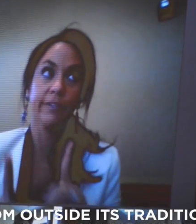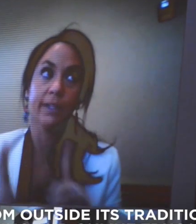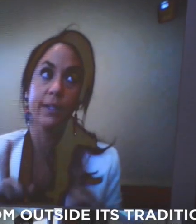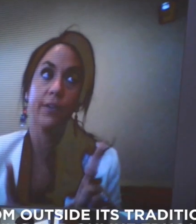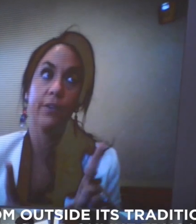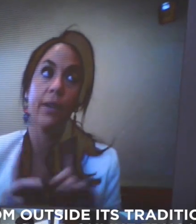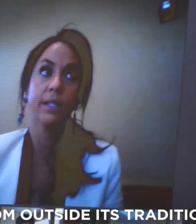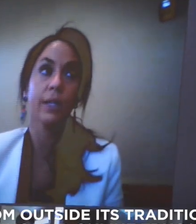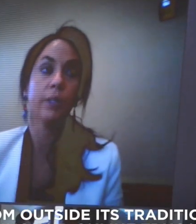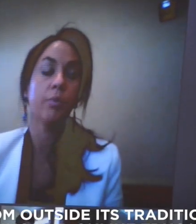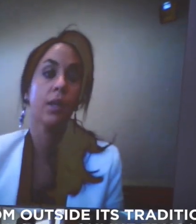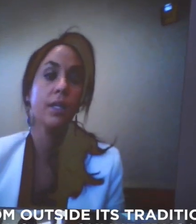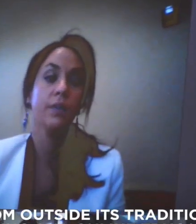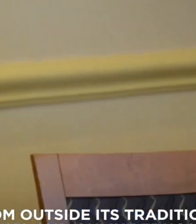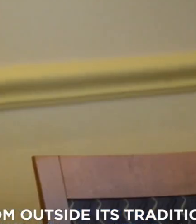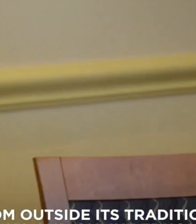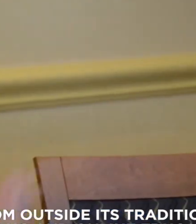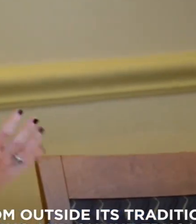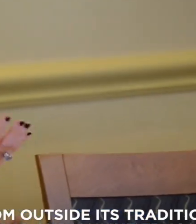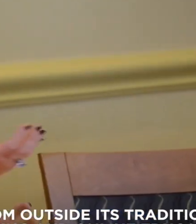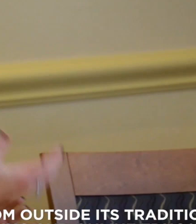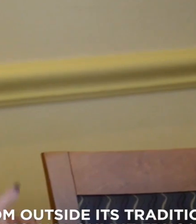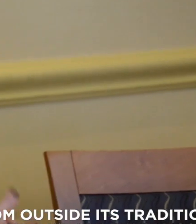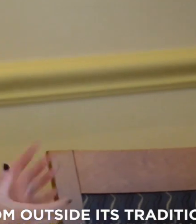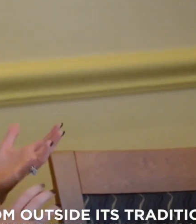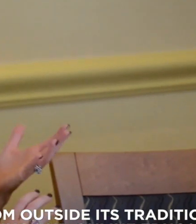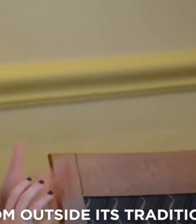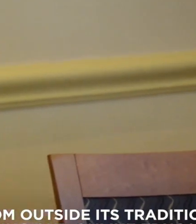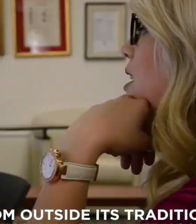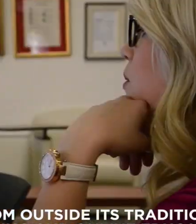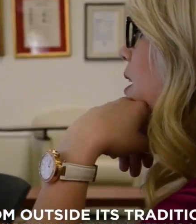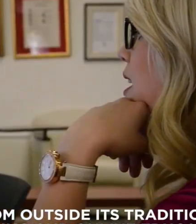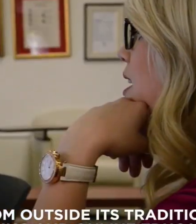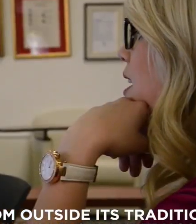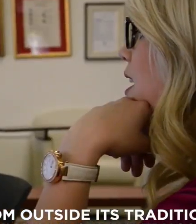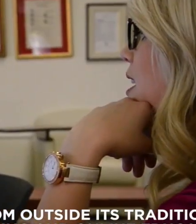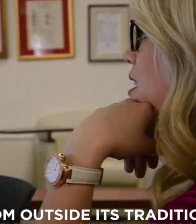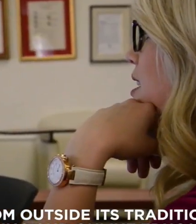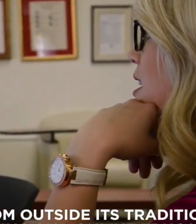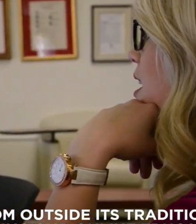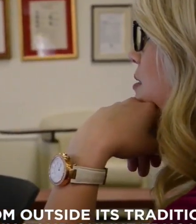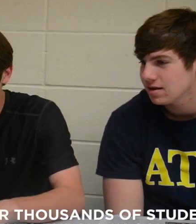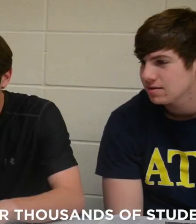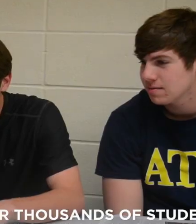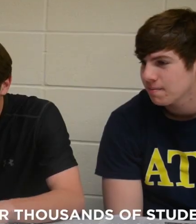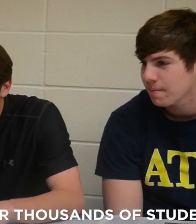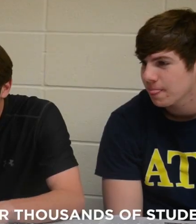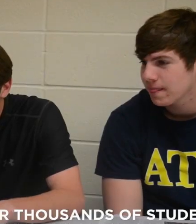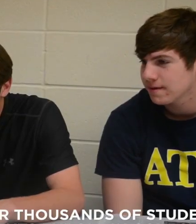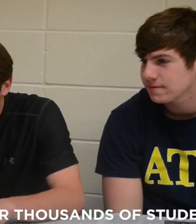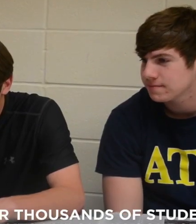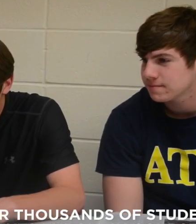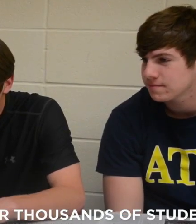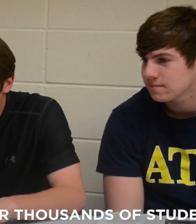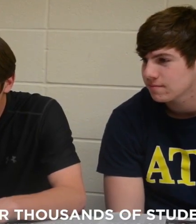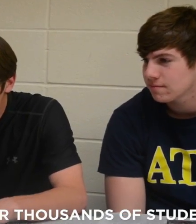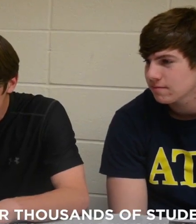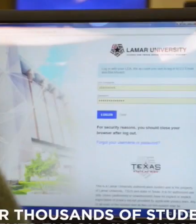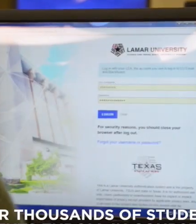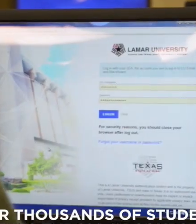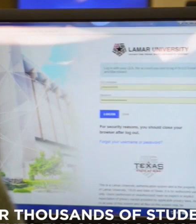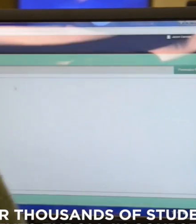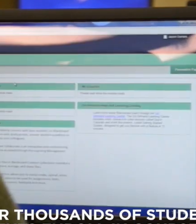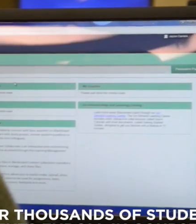classroom outside its traditional 4 walls. Distance learning and online education became a strong option